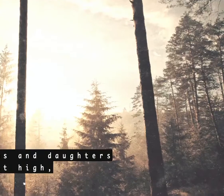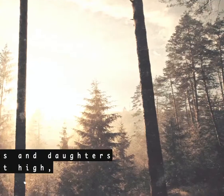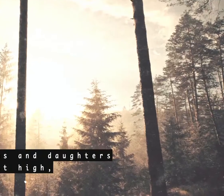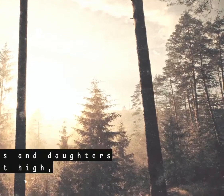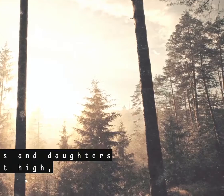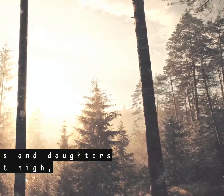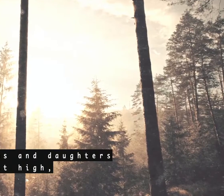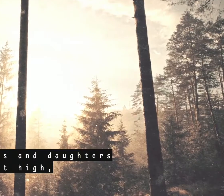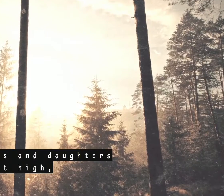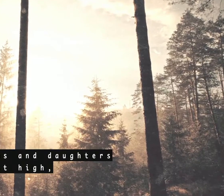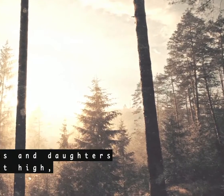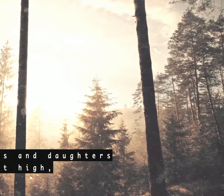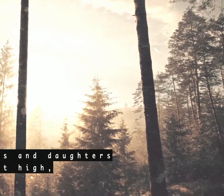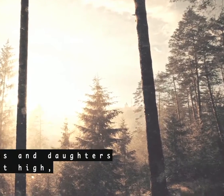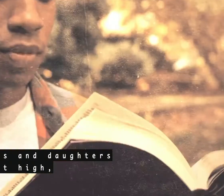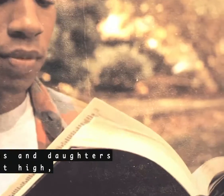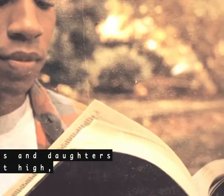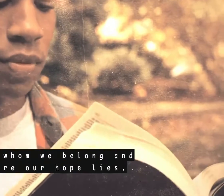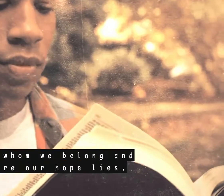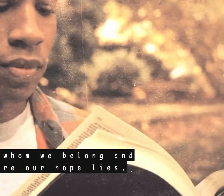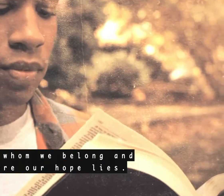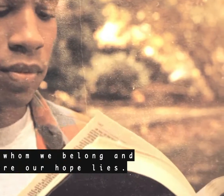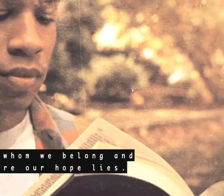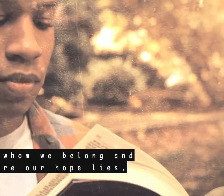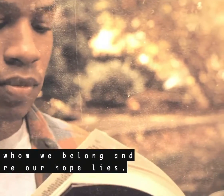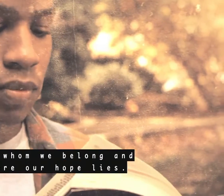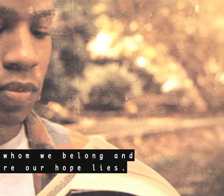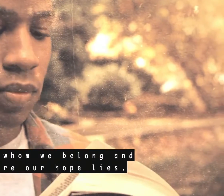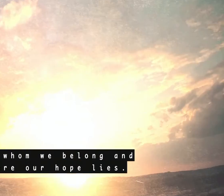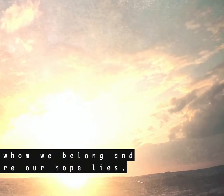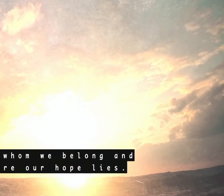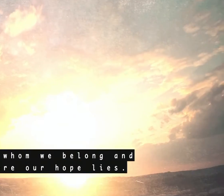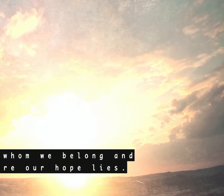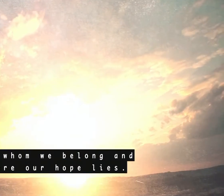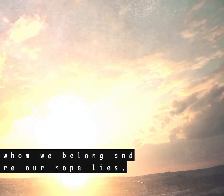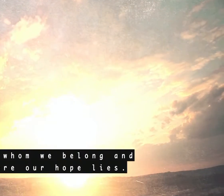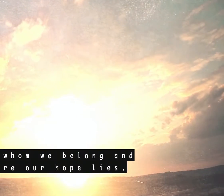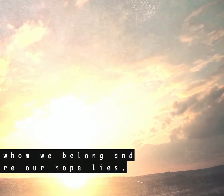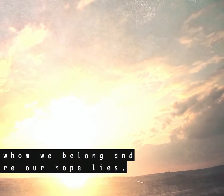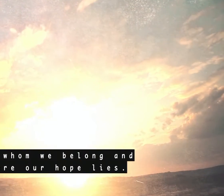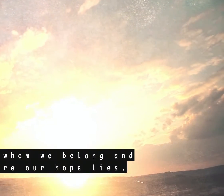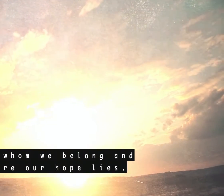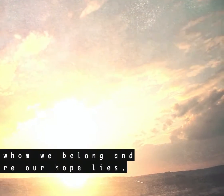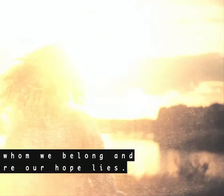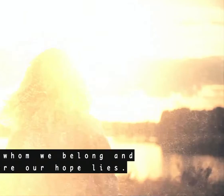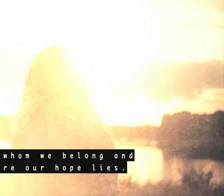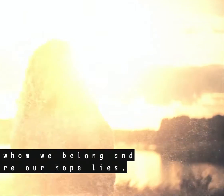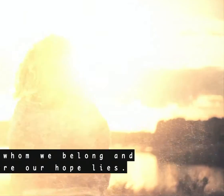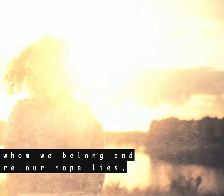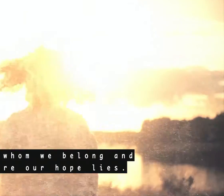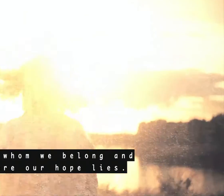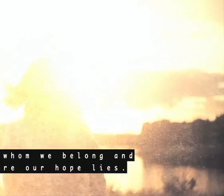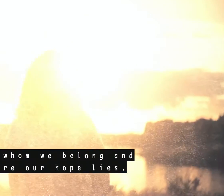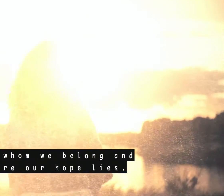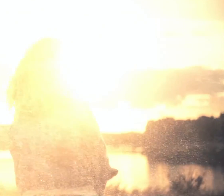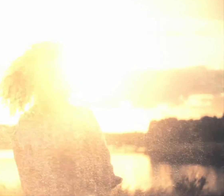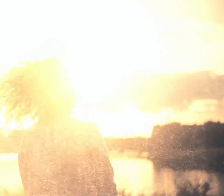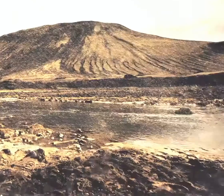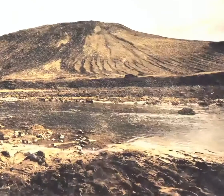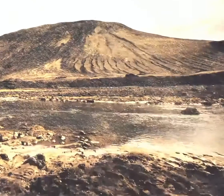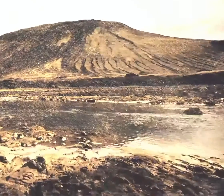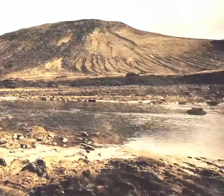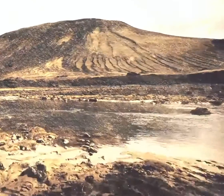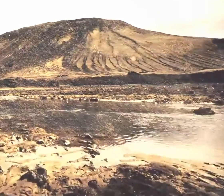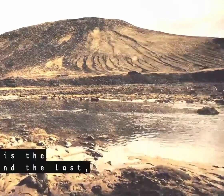and daughters of the Most High. We know to whom we belong, and we know where our hope